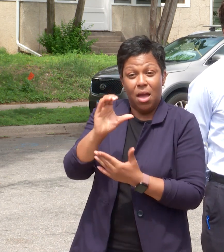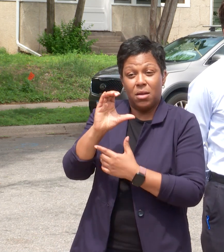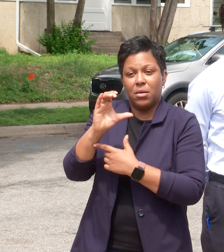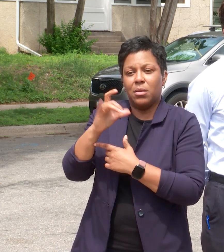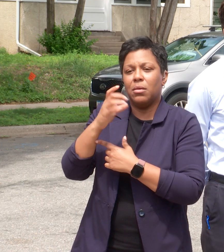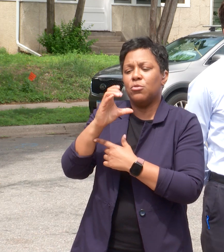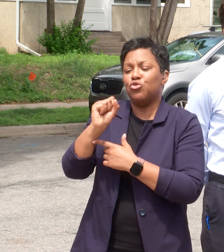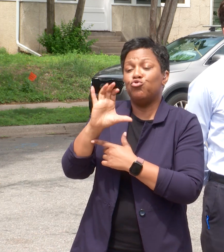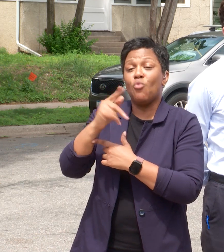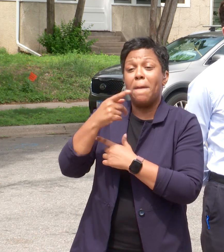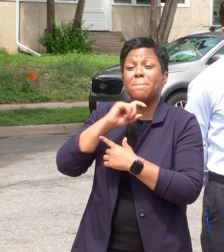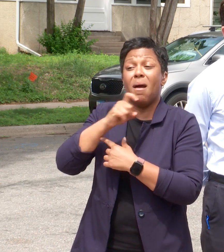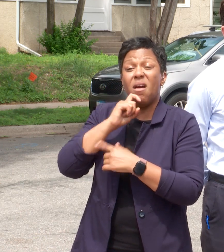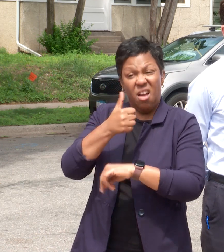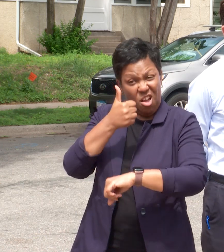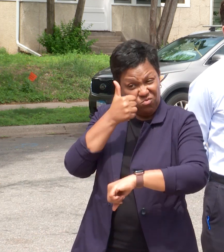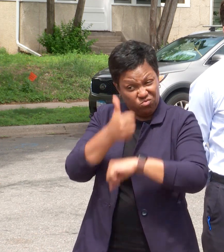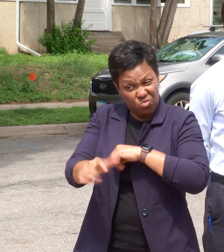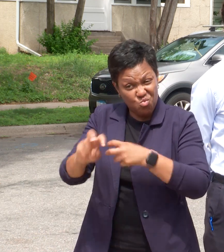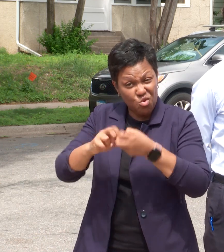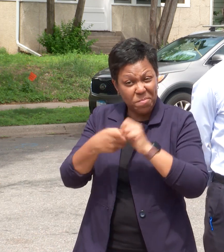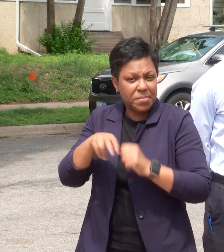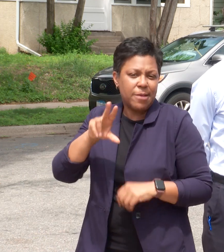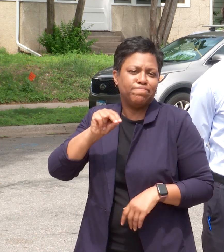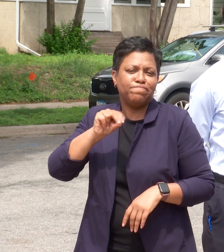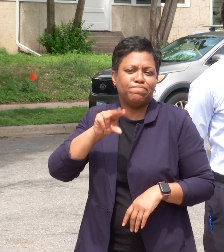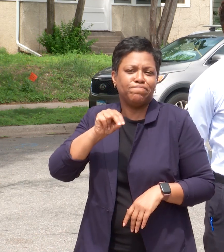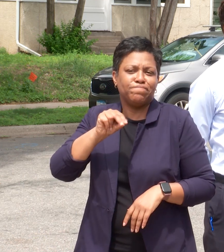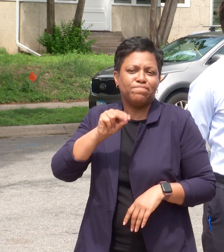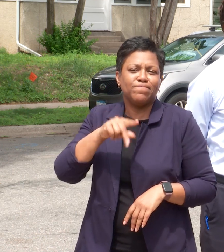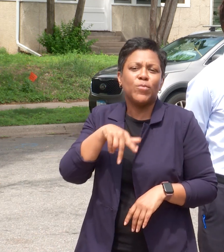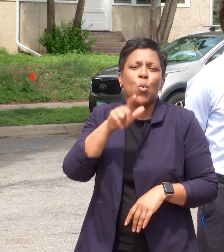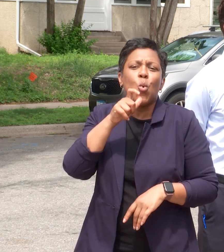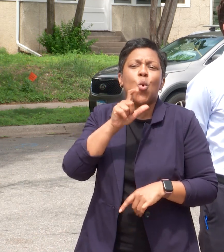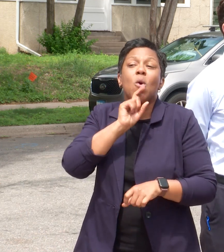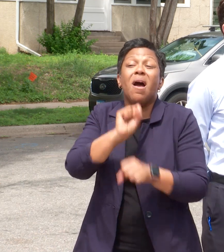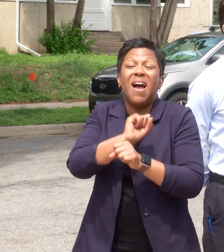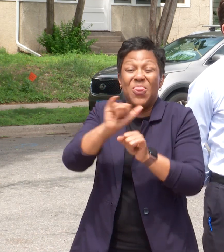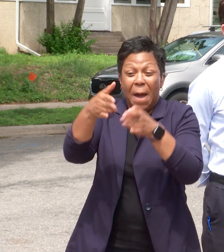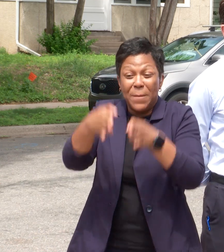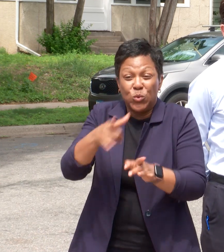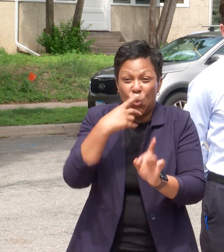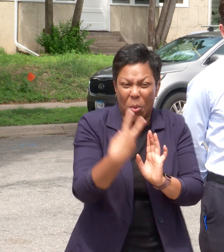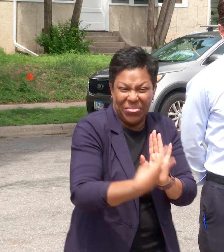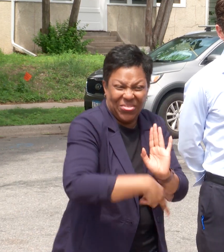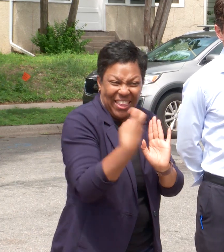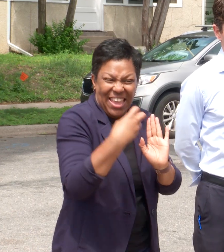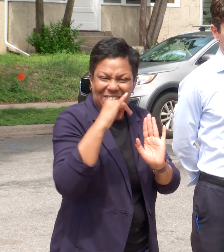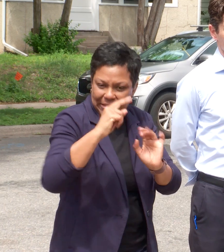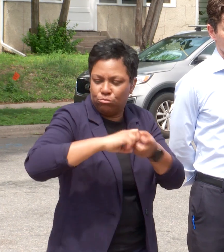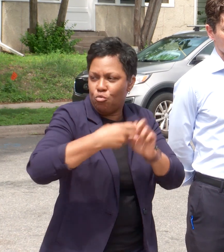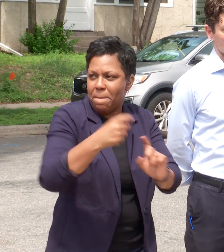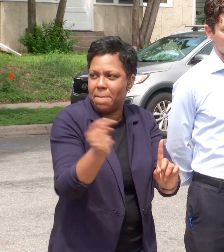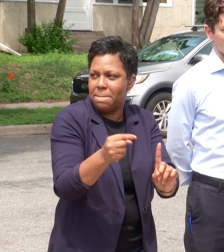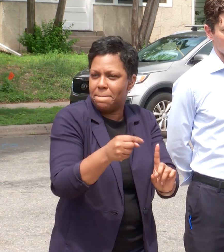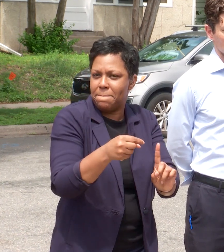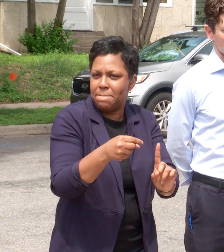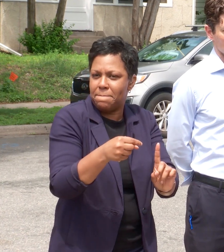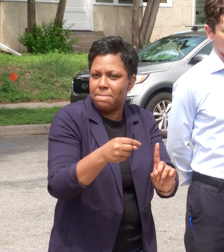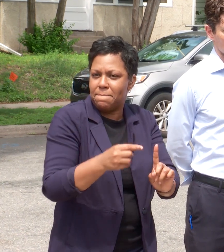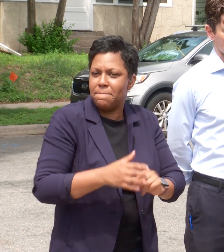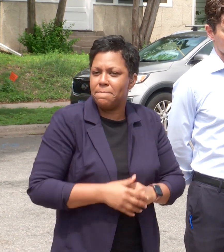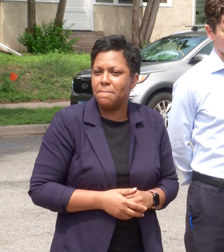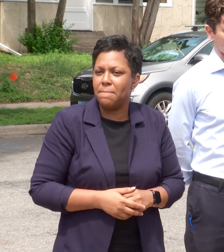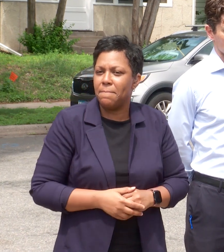mean, the problem is the theft. And the problem is that people may be under the idea that they can